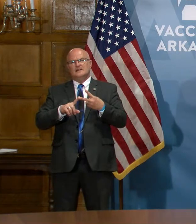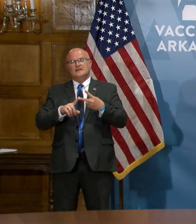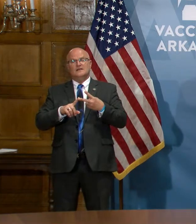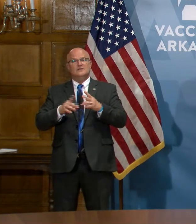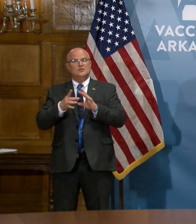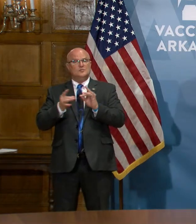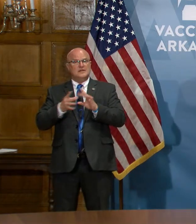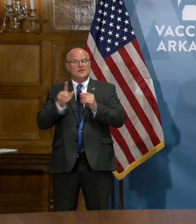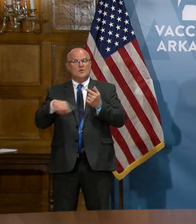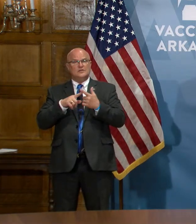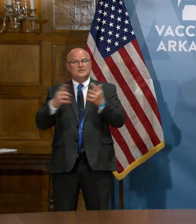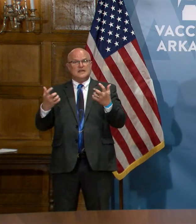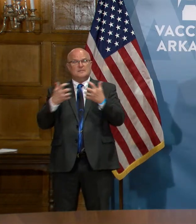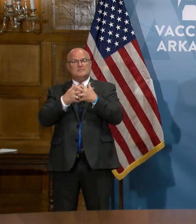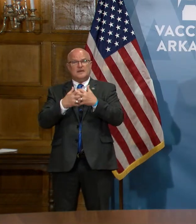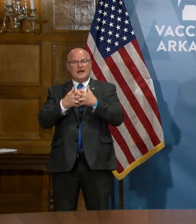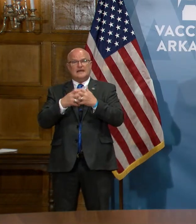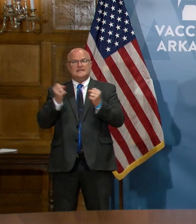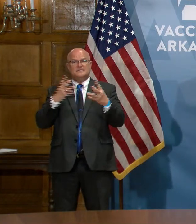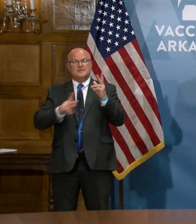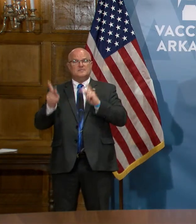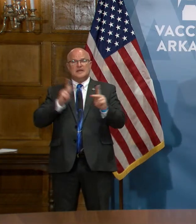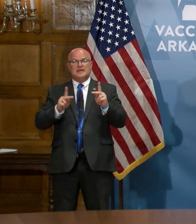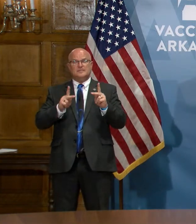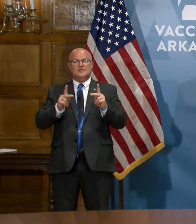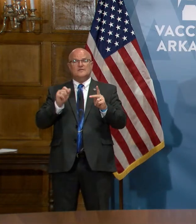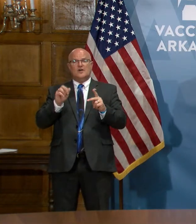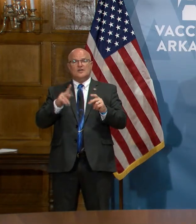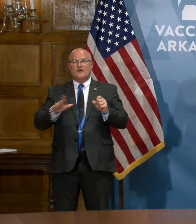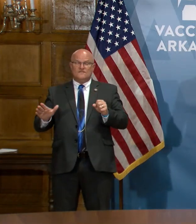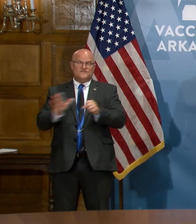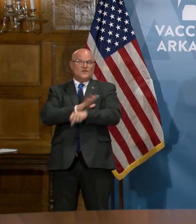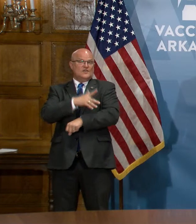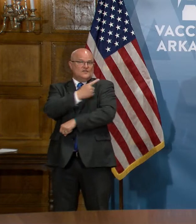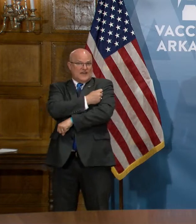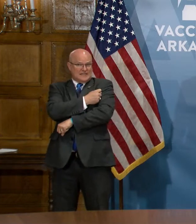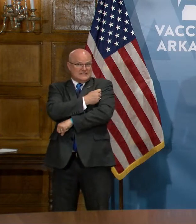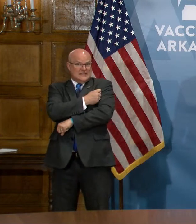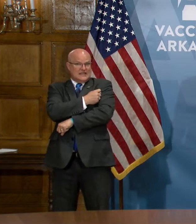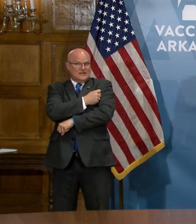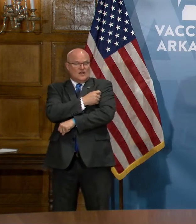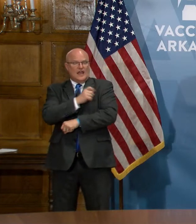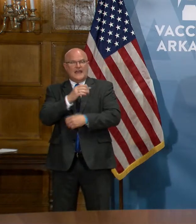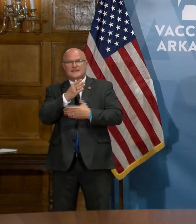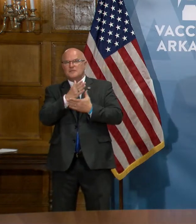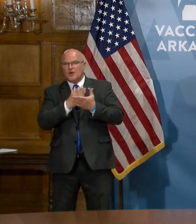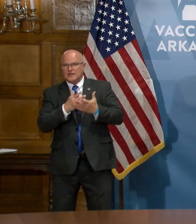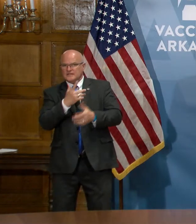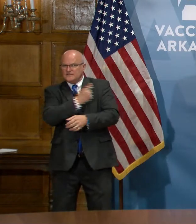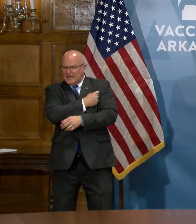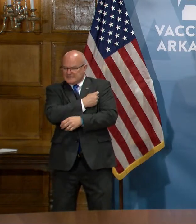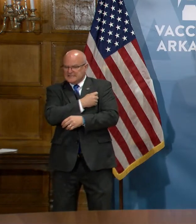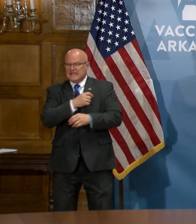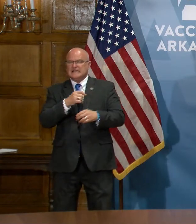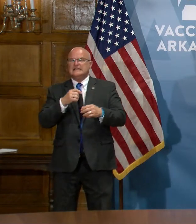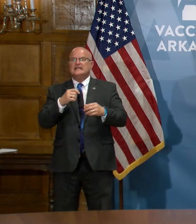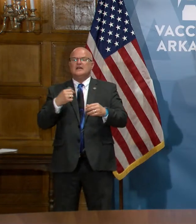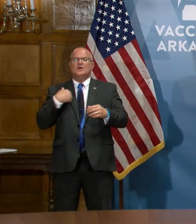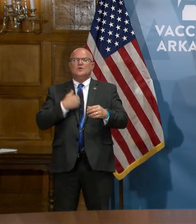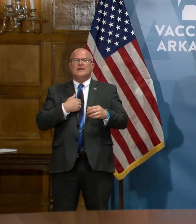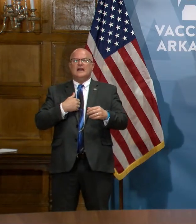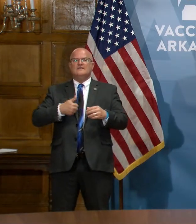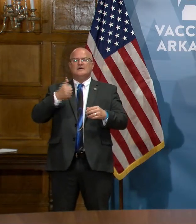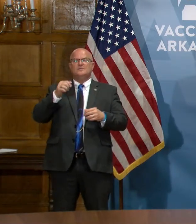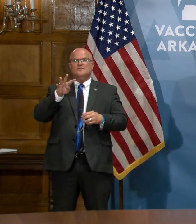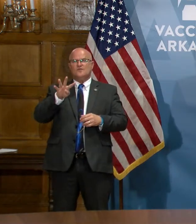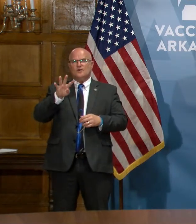you mentioned that when you combine the amount of Arkansans who are fully vaccinated with the amount of partially vaccinated Arkansans, we've got